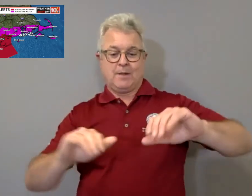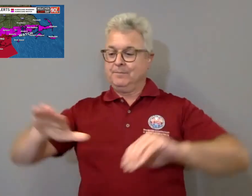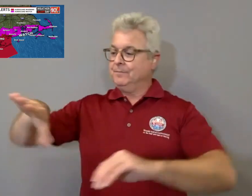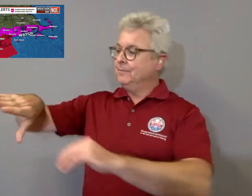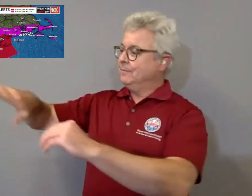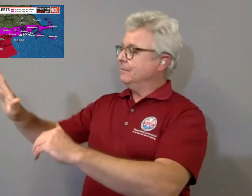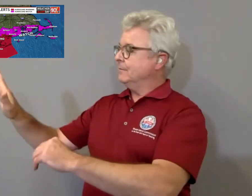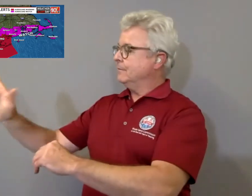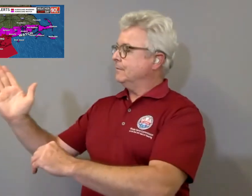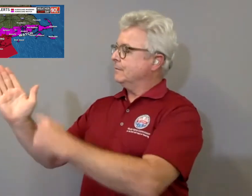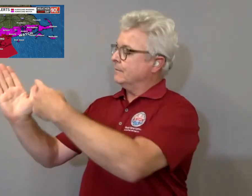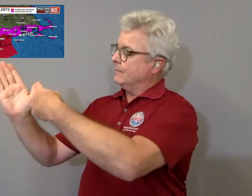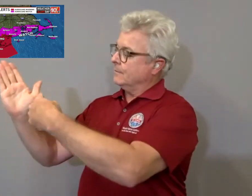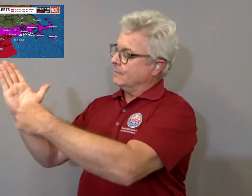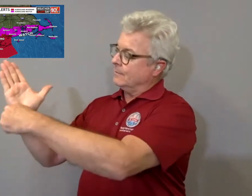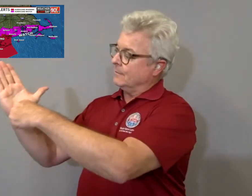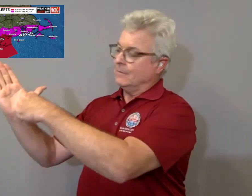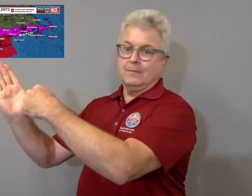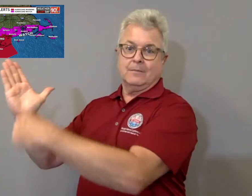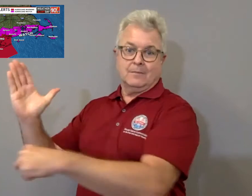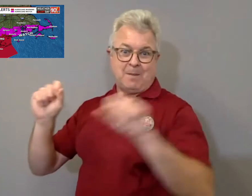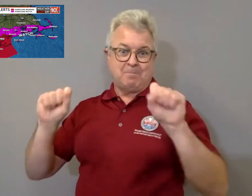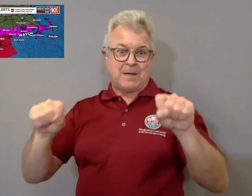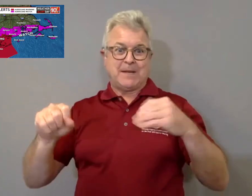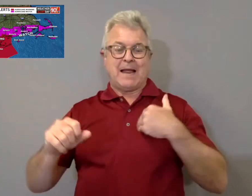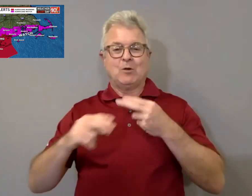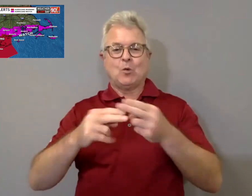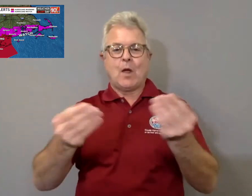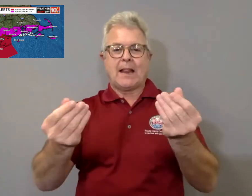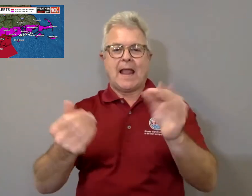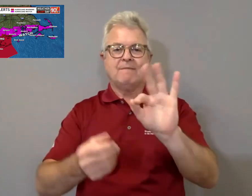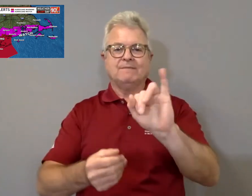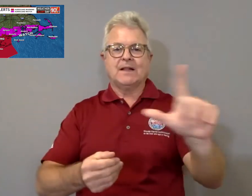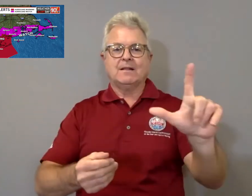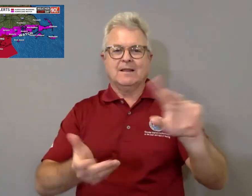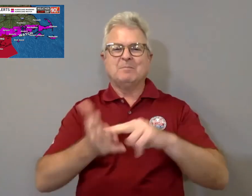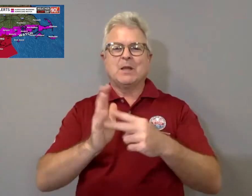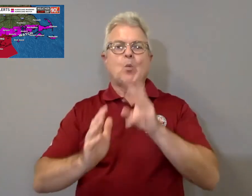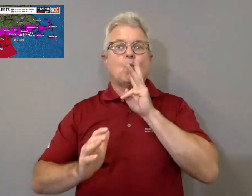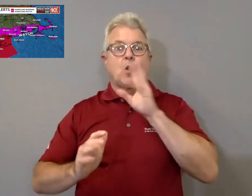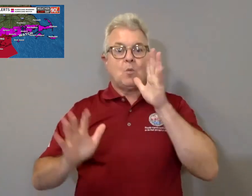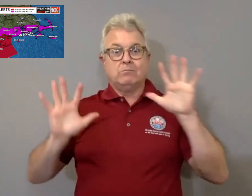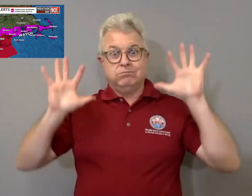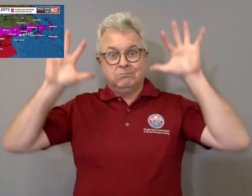There also could be along the coast in Rhode Island. It could have